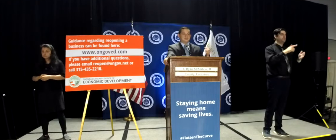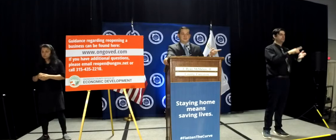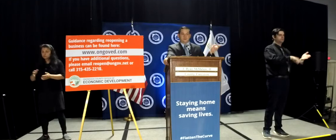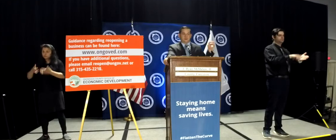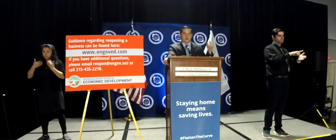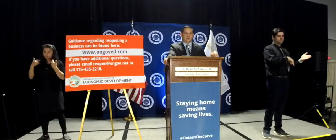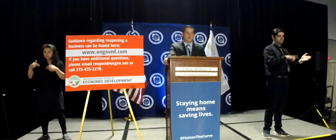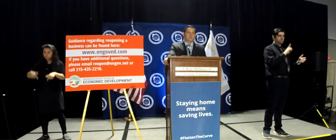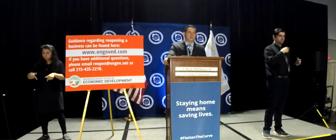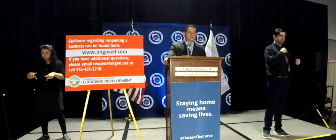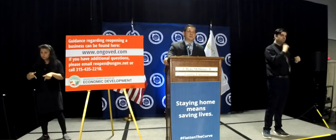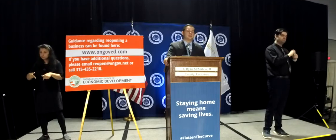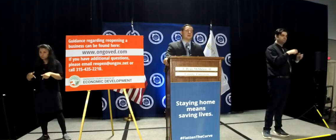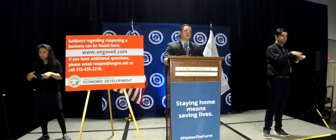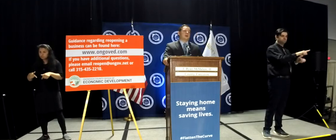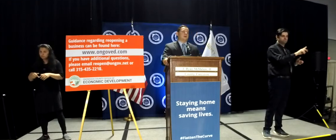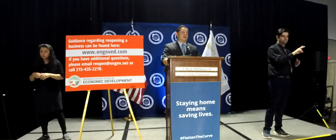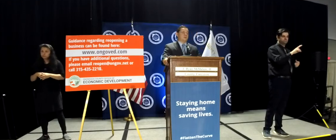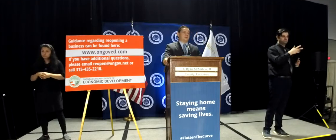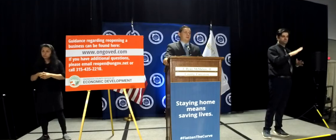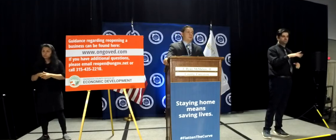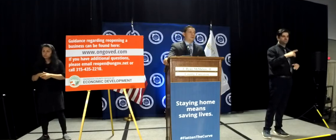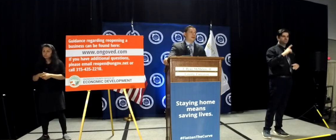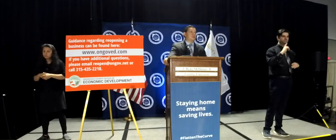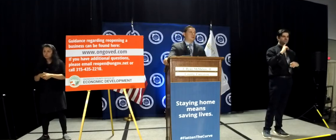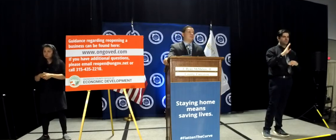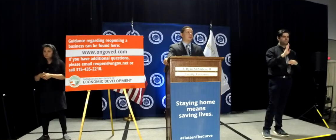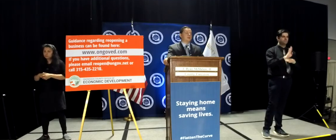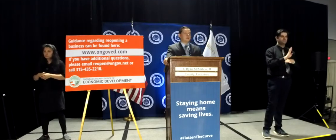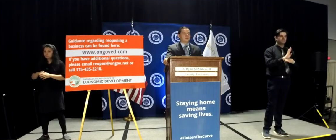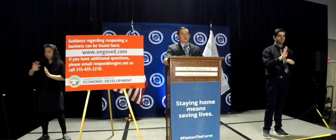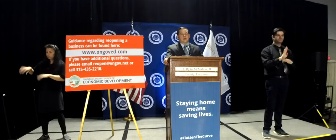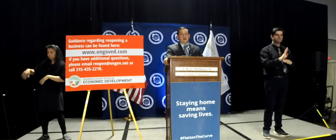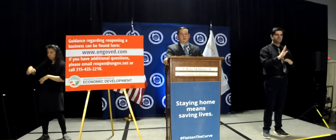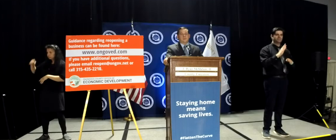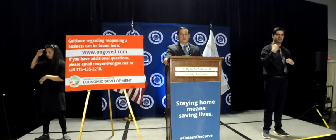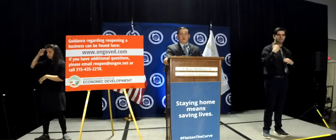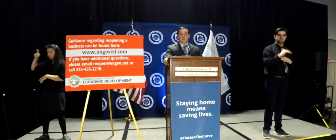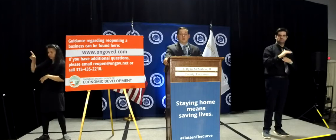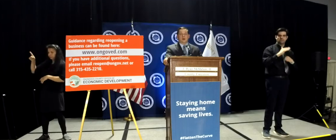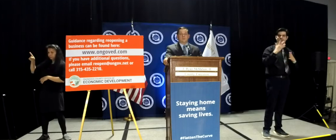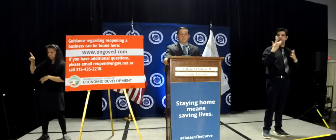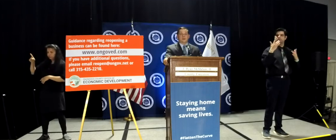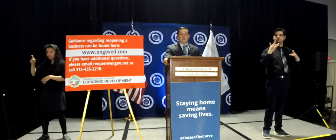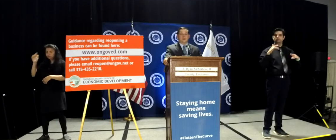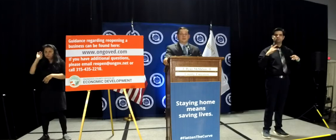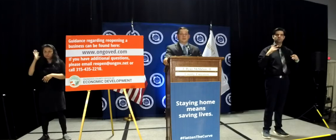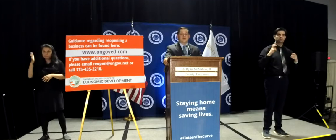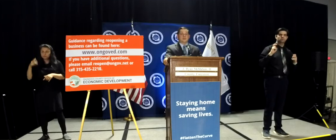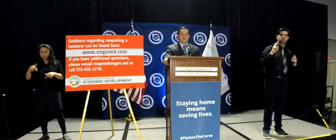pay attention overnight, they're busy. A lot of people didn't pay attention to everything. And they opened up,